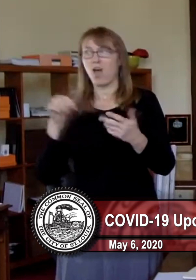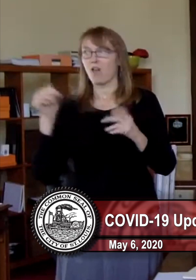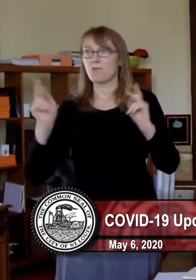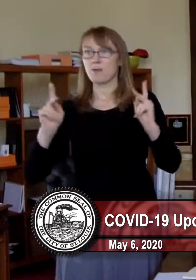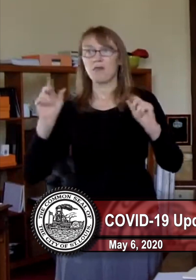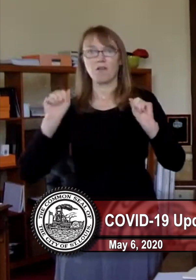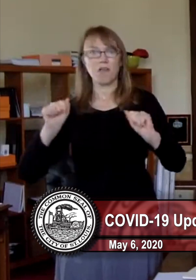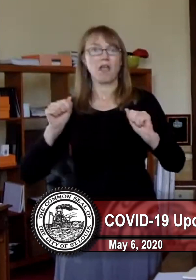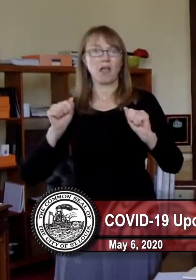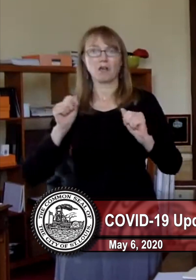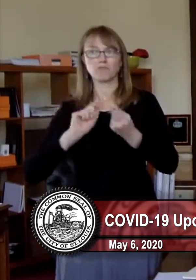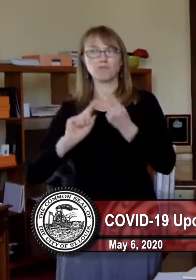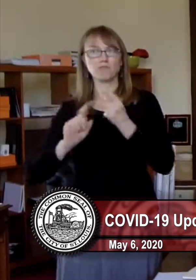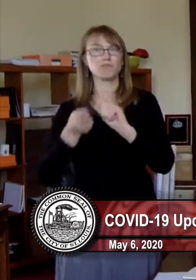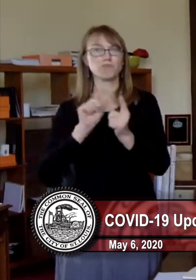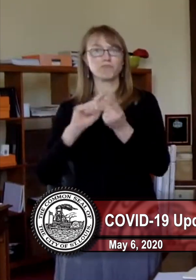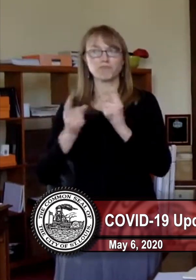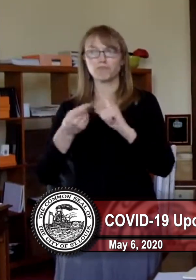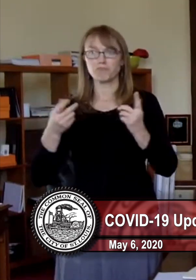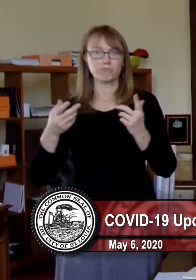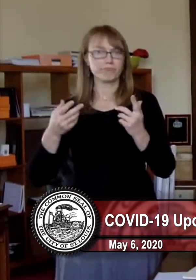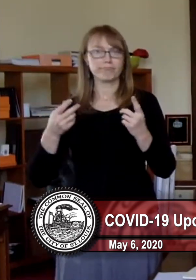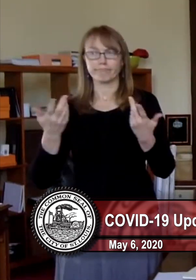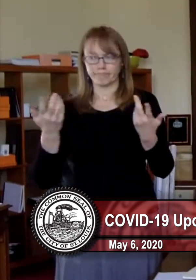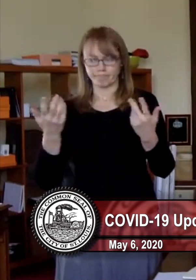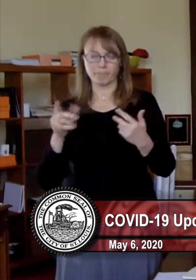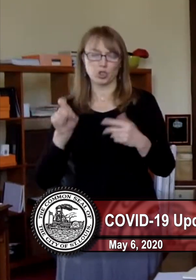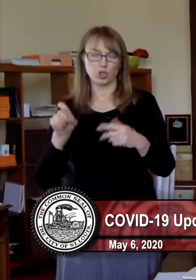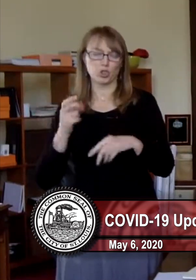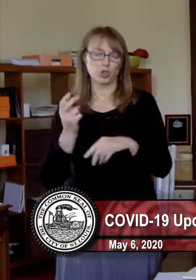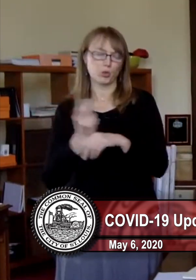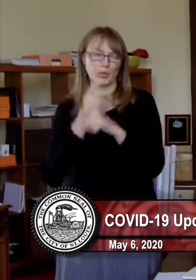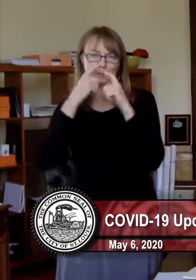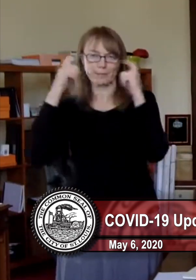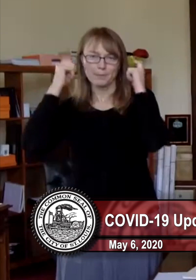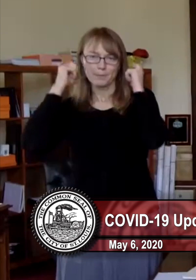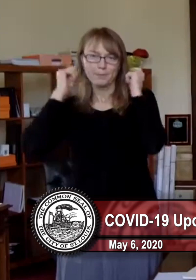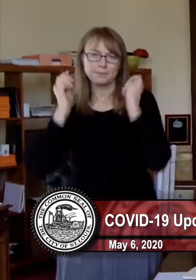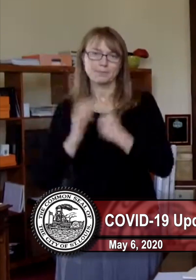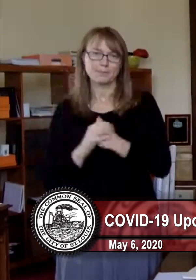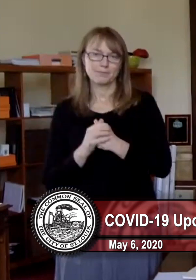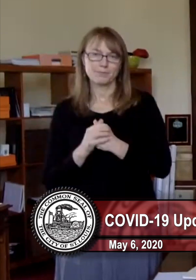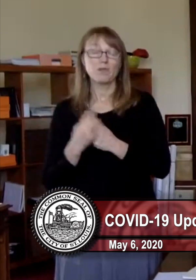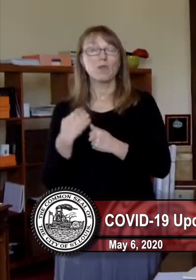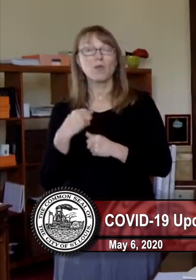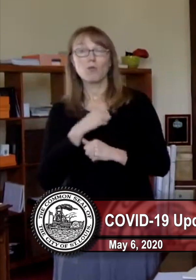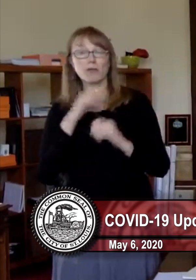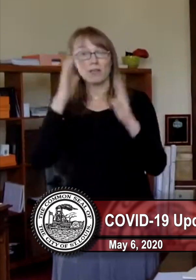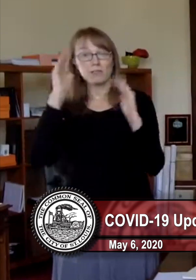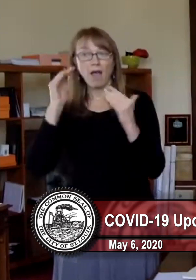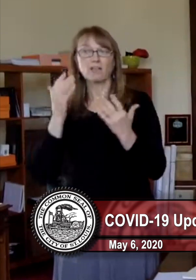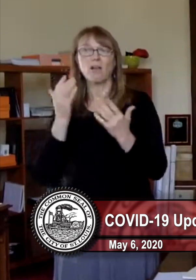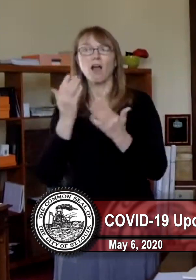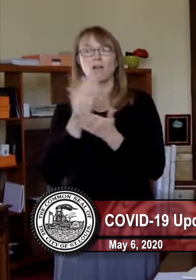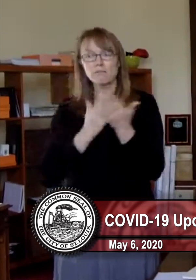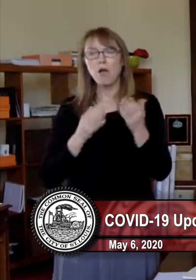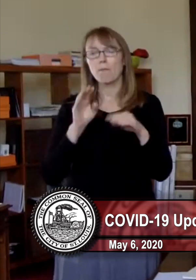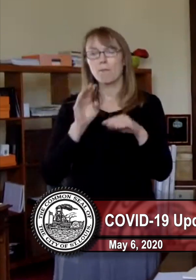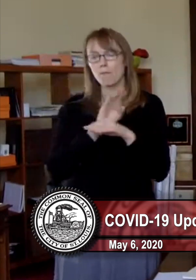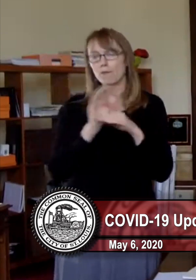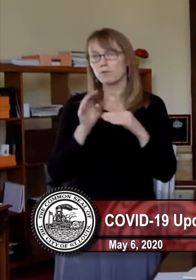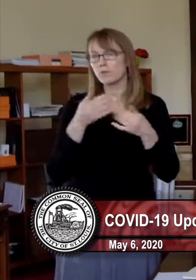Now, we anticipate that not all businesses will open on the 18th, but I'm